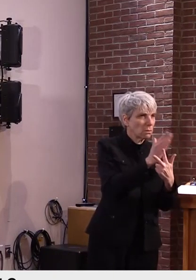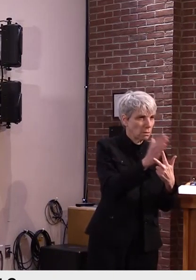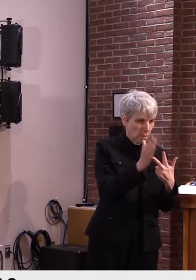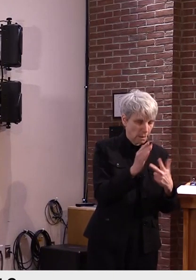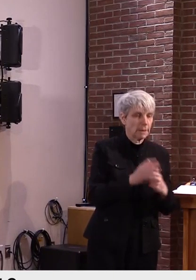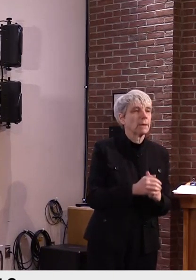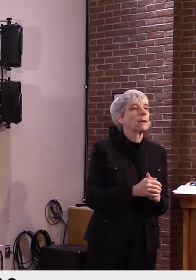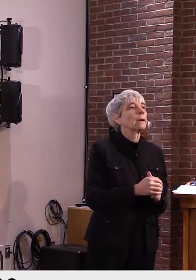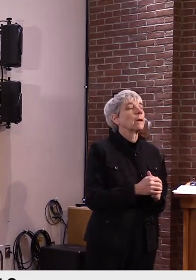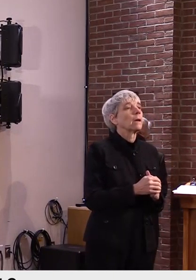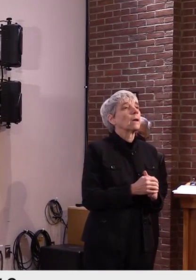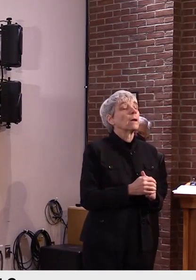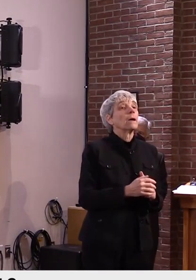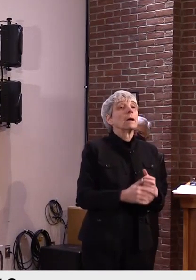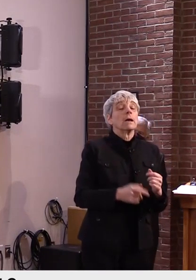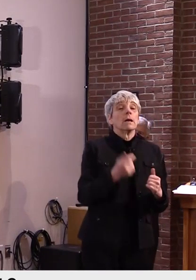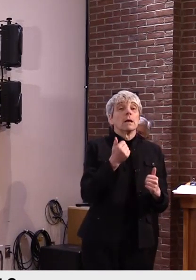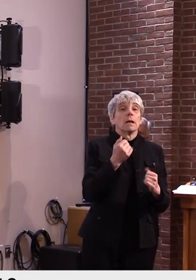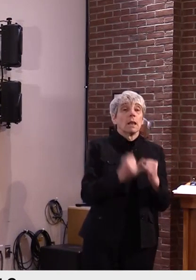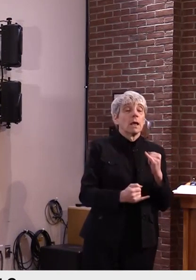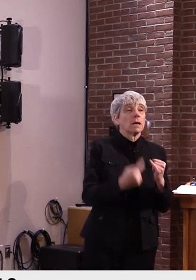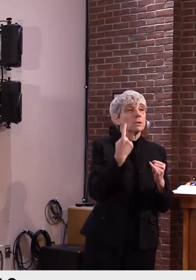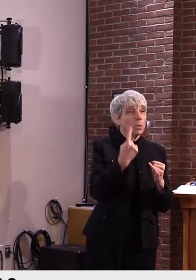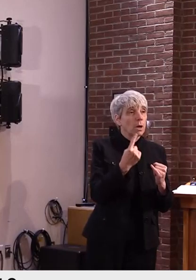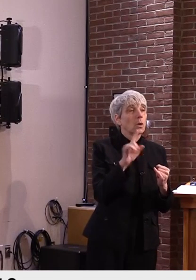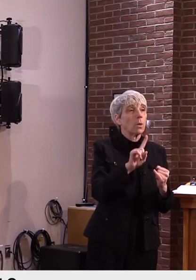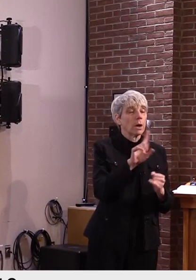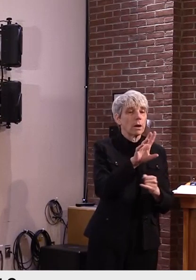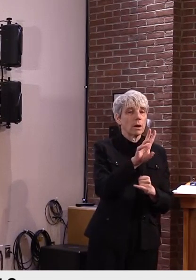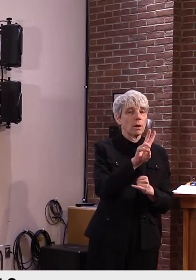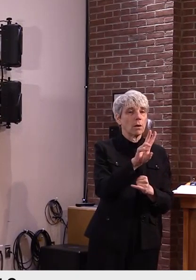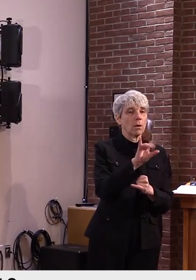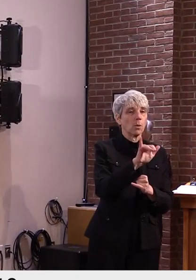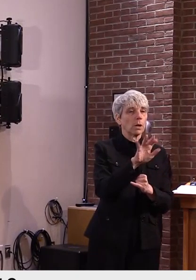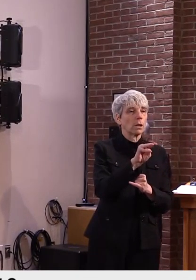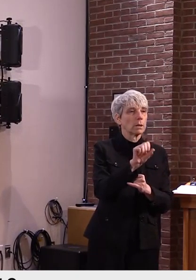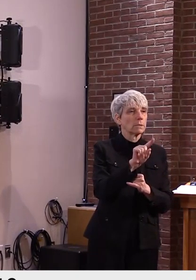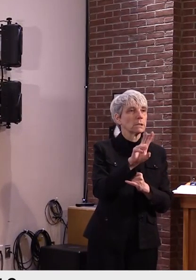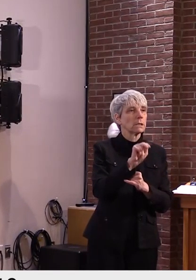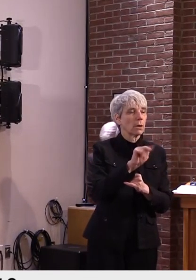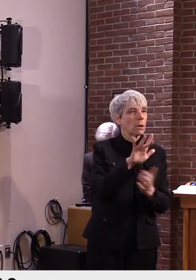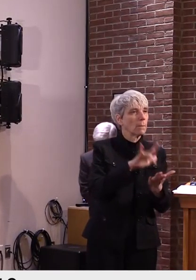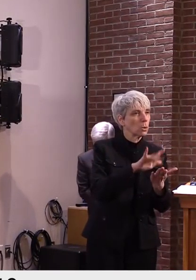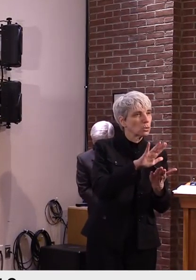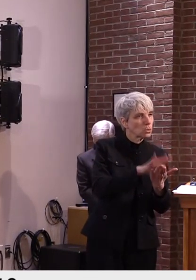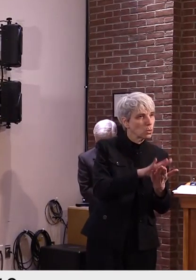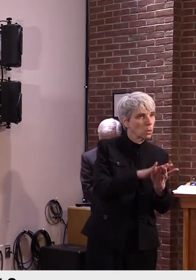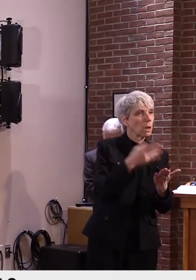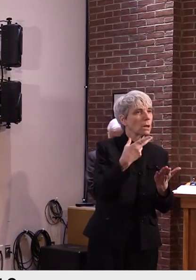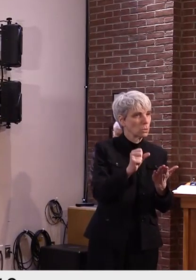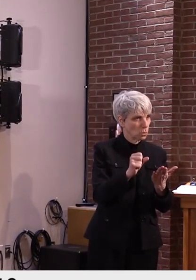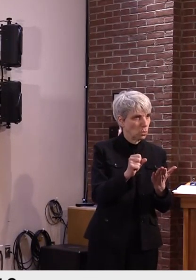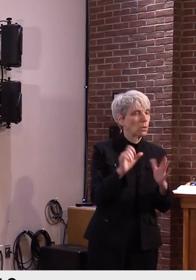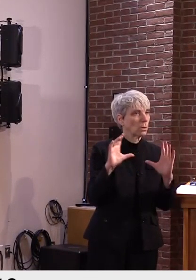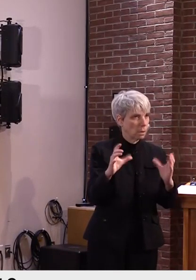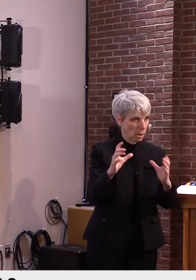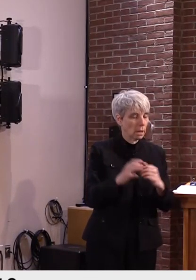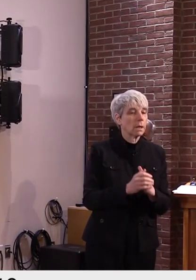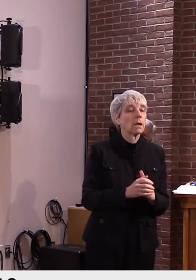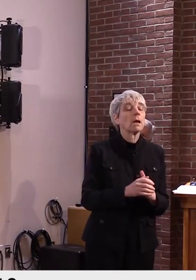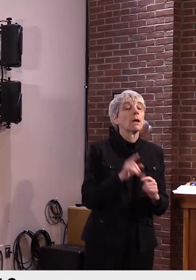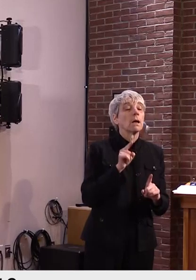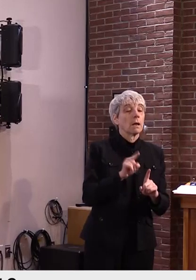The most recent reported over the weekend involving Williamstown Middle and High School. Our contact tracing team has reached